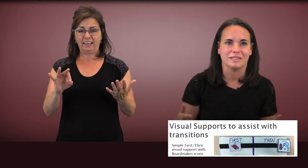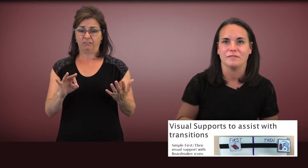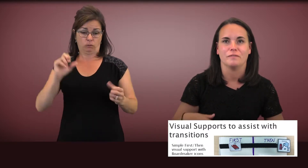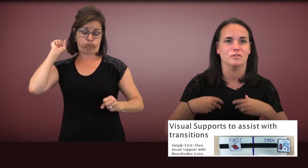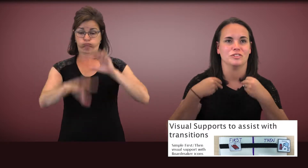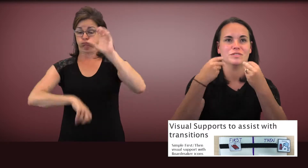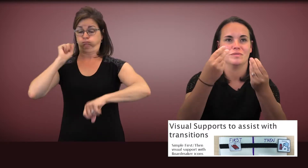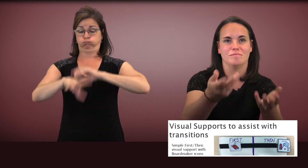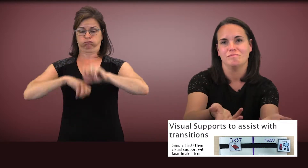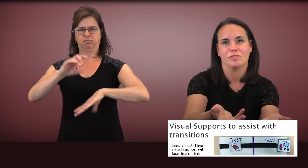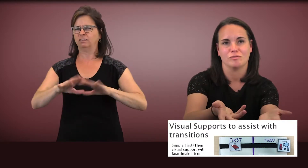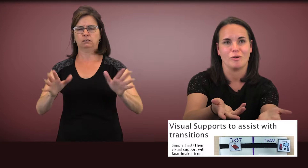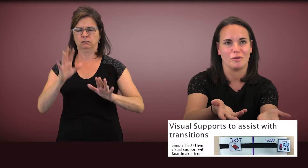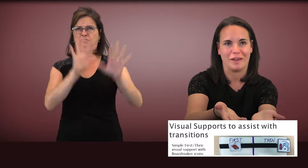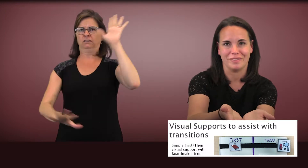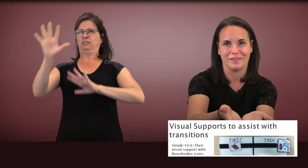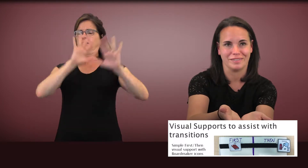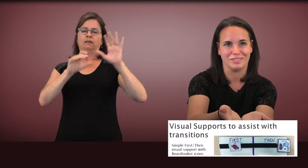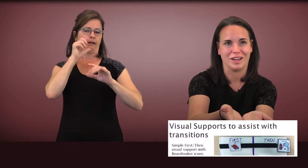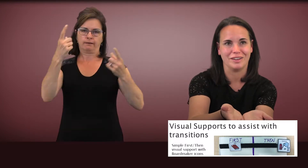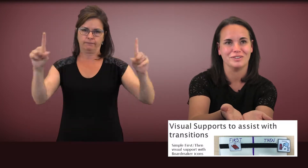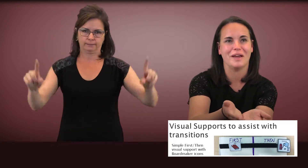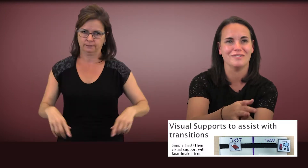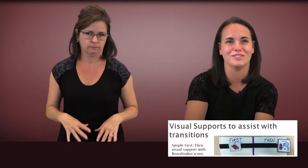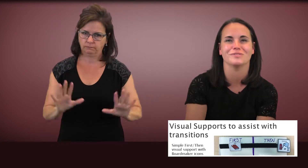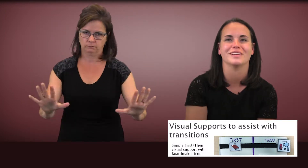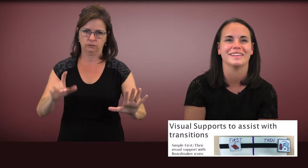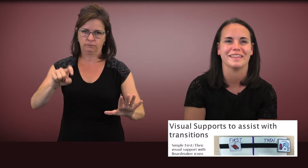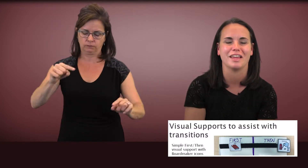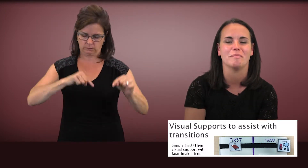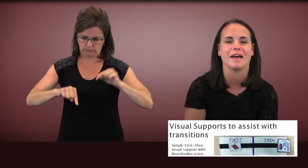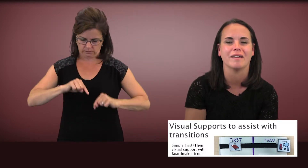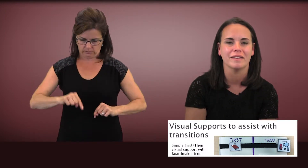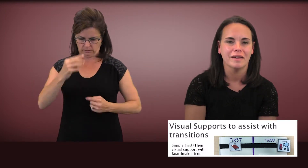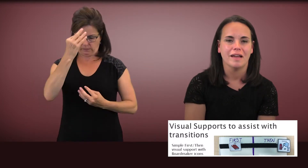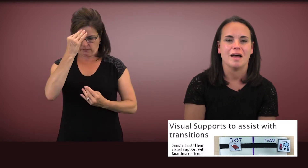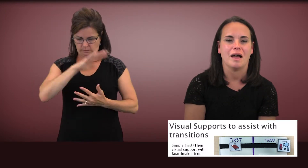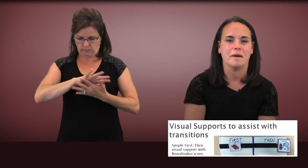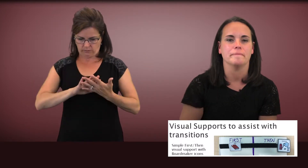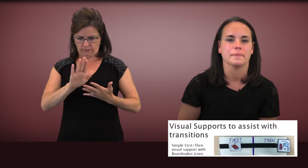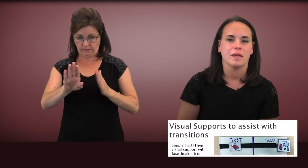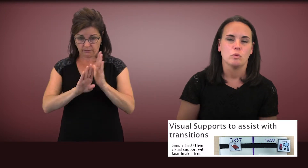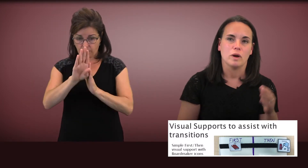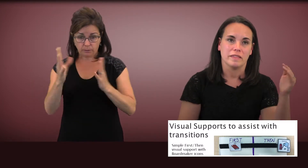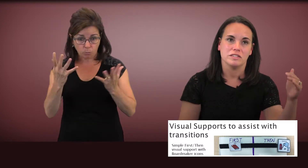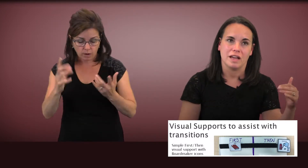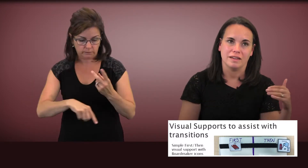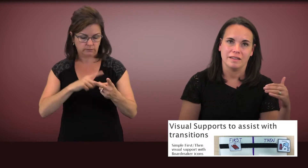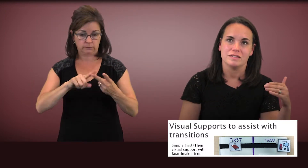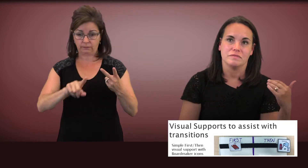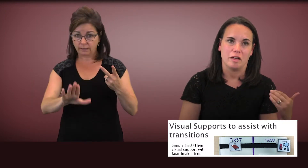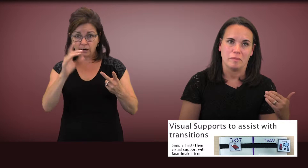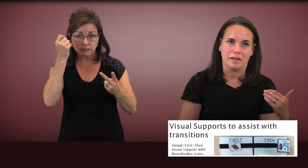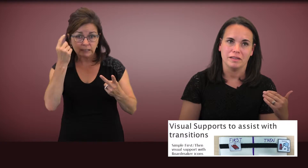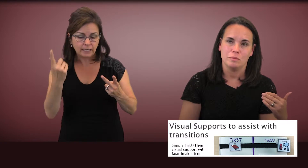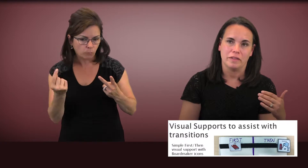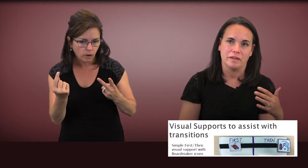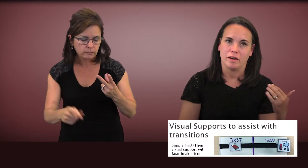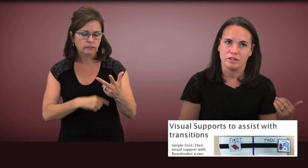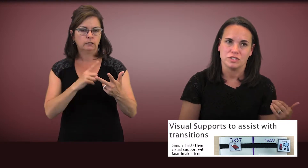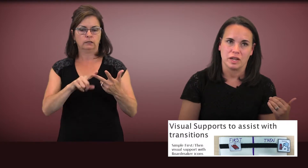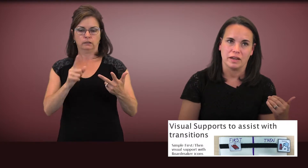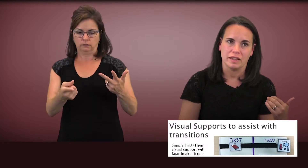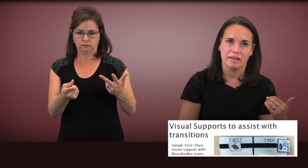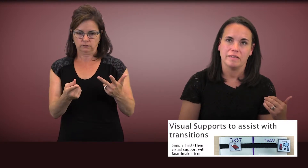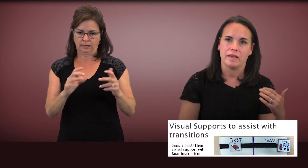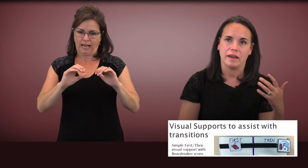to be effective if you just throw them out there at the child. You have to really think about where the child is developmentally, what